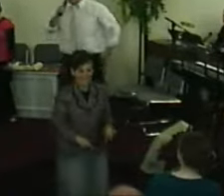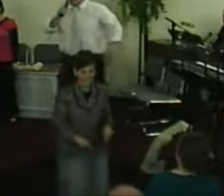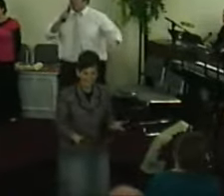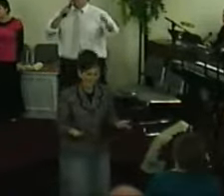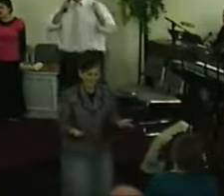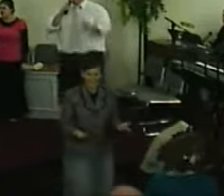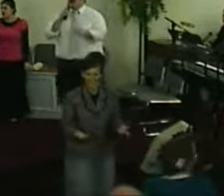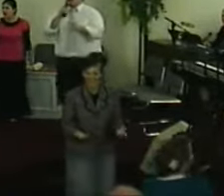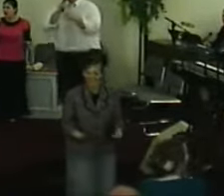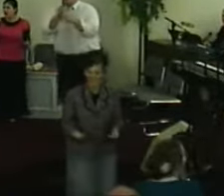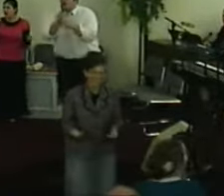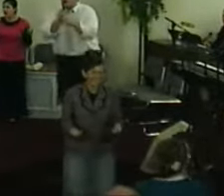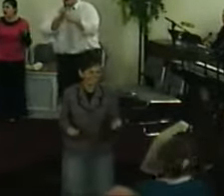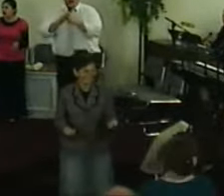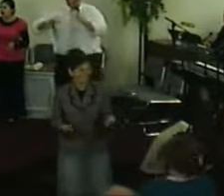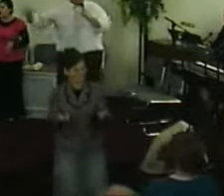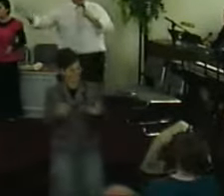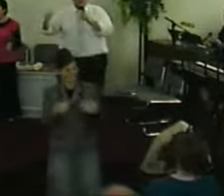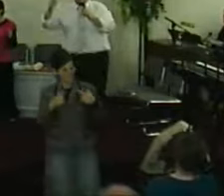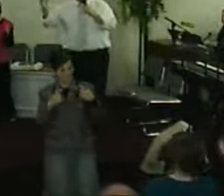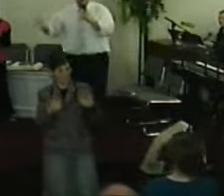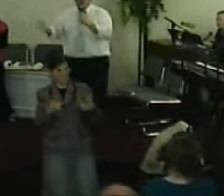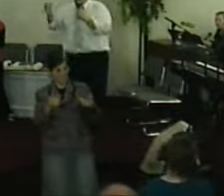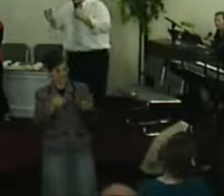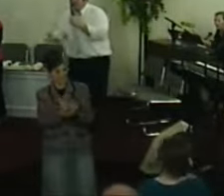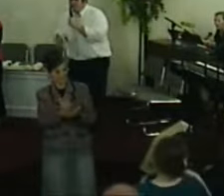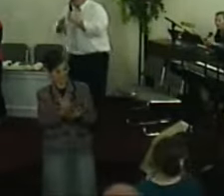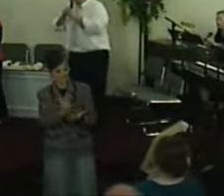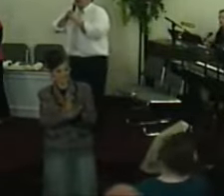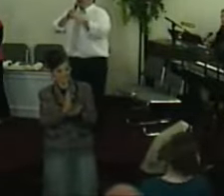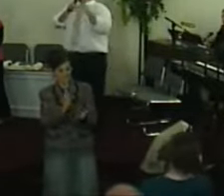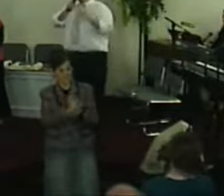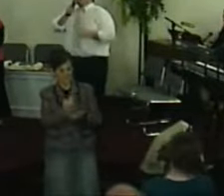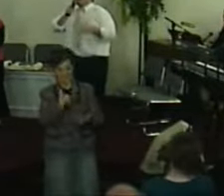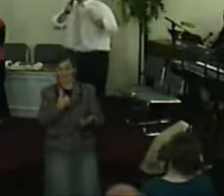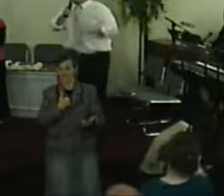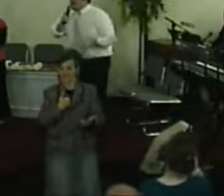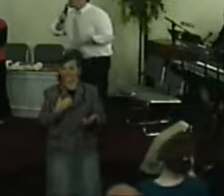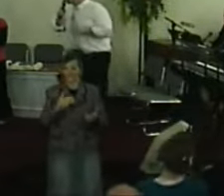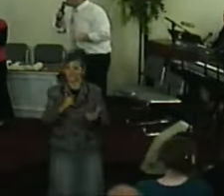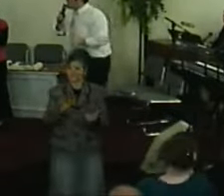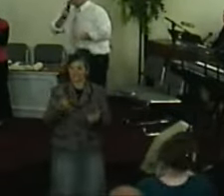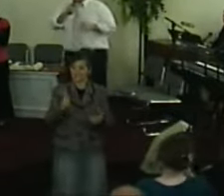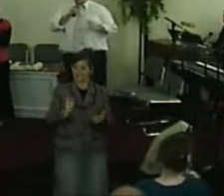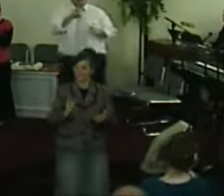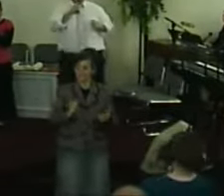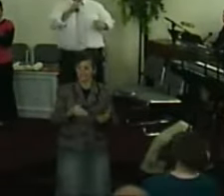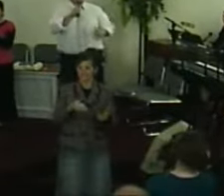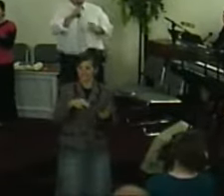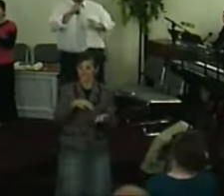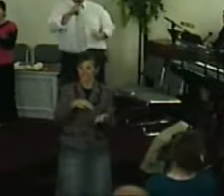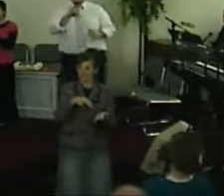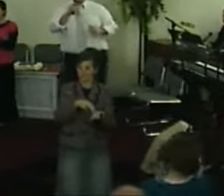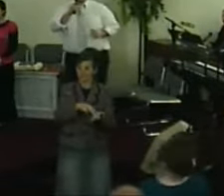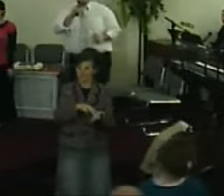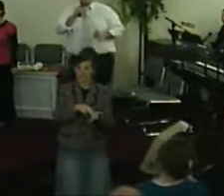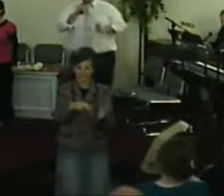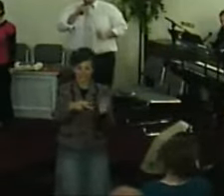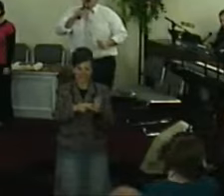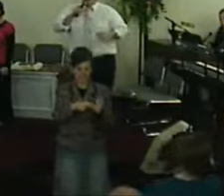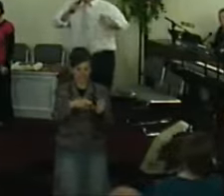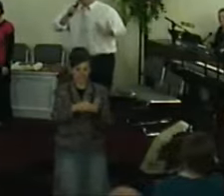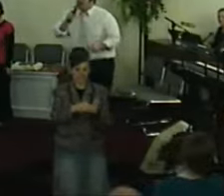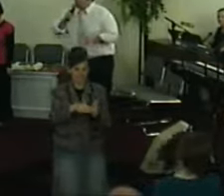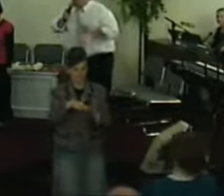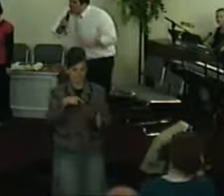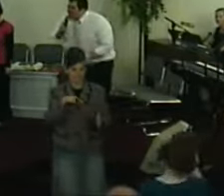against? And if our God is for us, then who could ever stop us? And if our God is with us, then what could stand